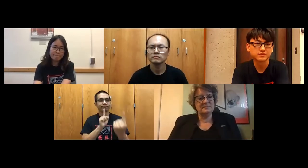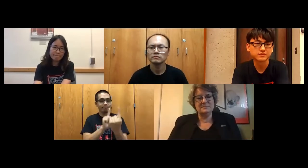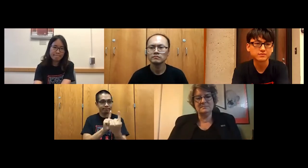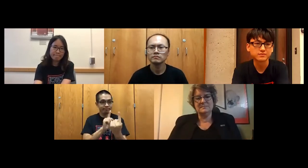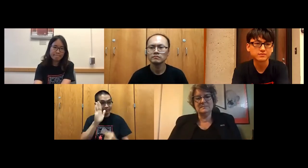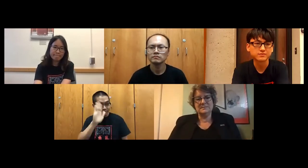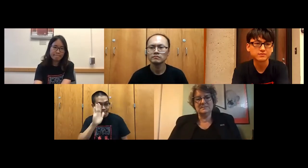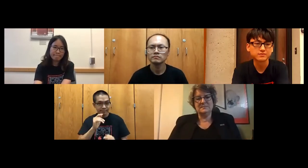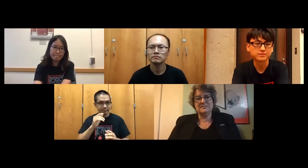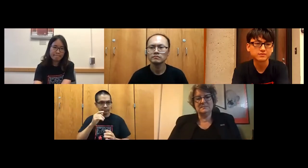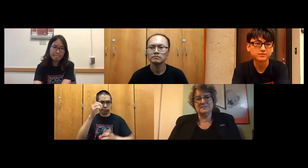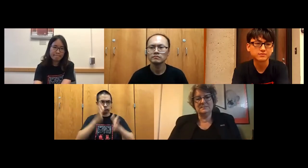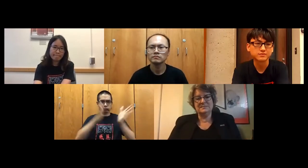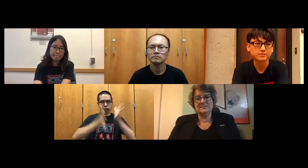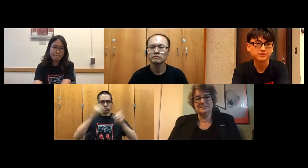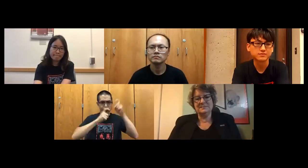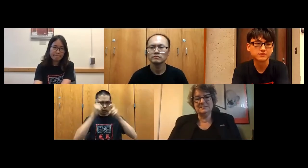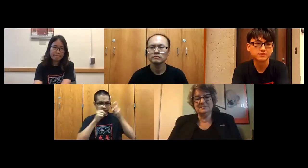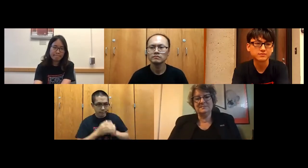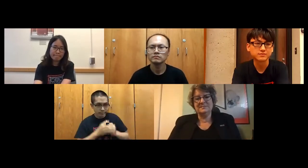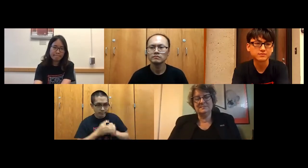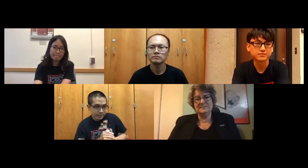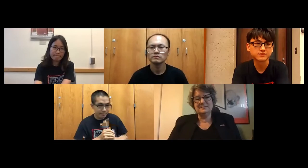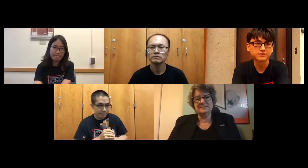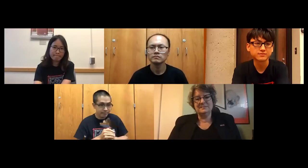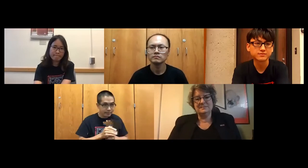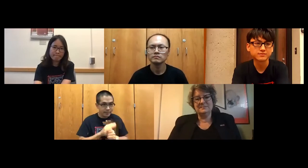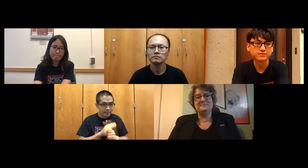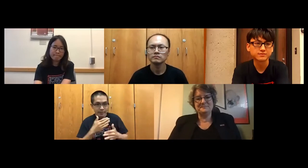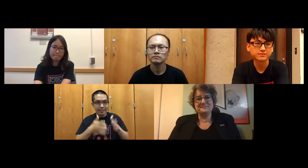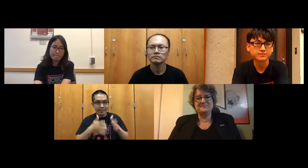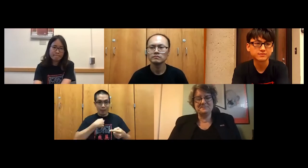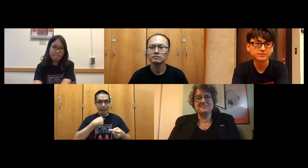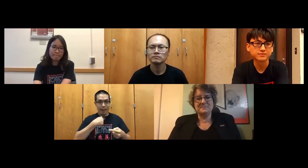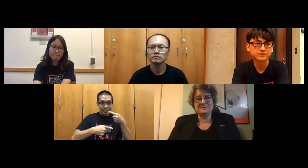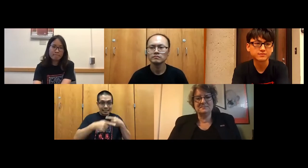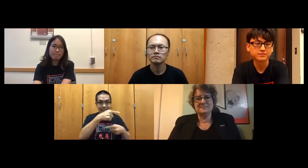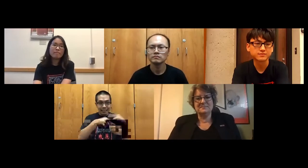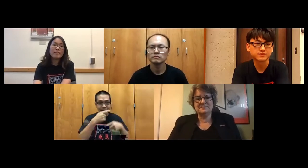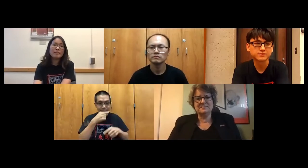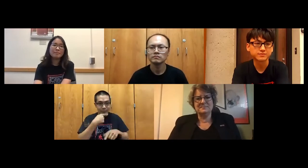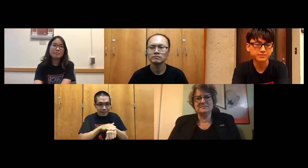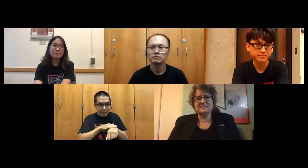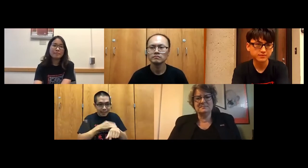70. I met, and we would kind of sign and gesture to one another, and